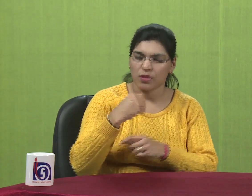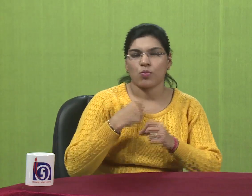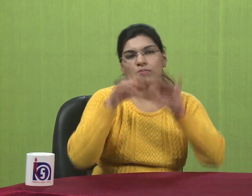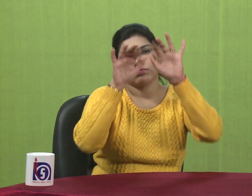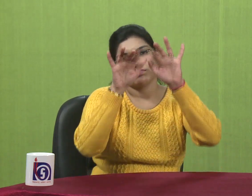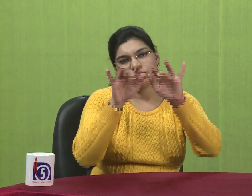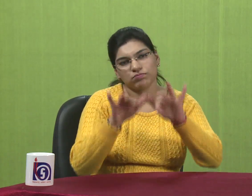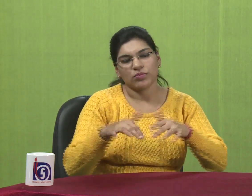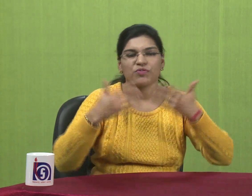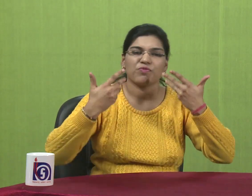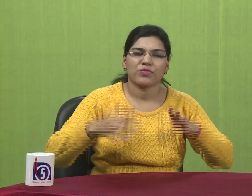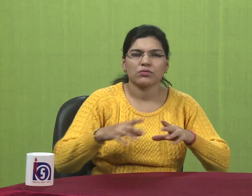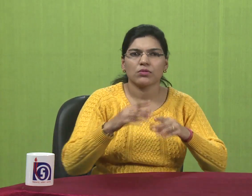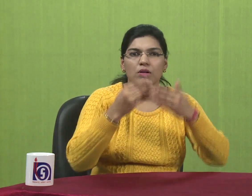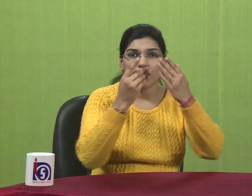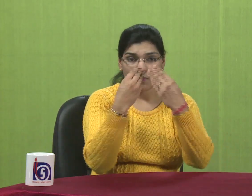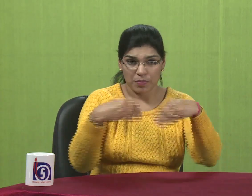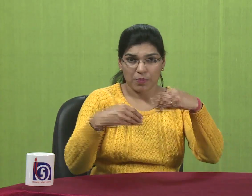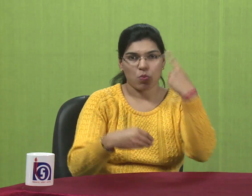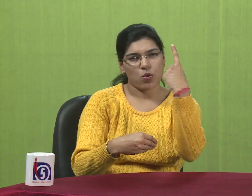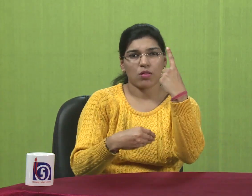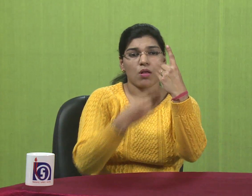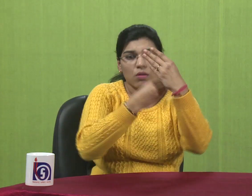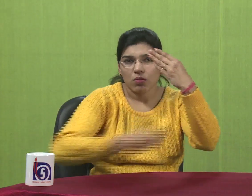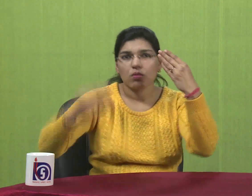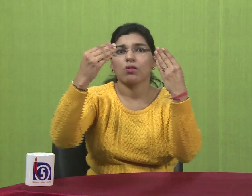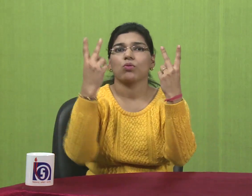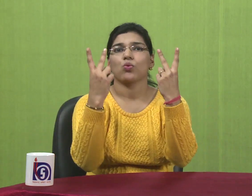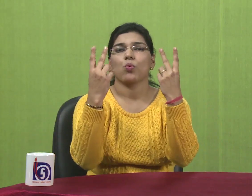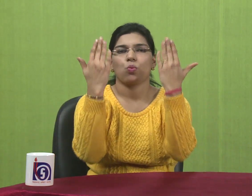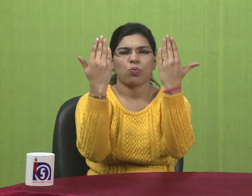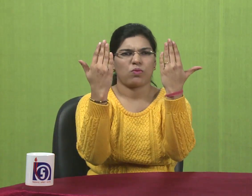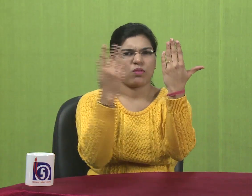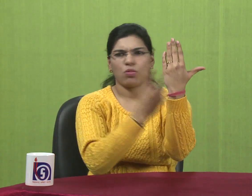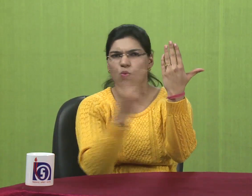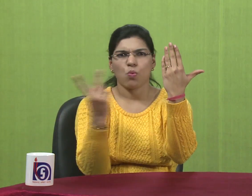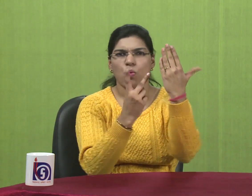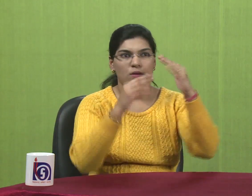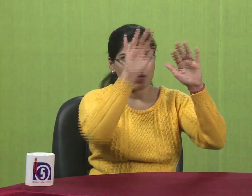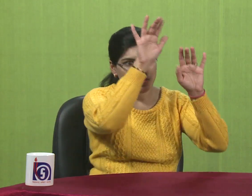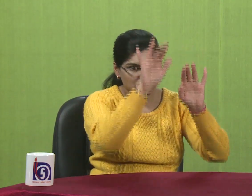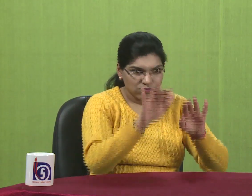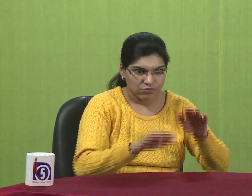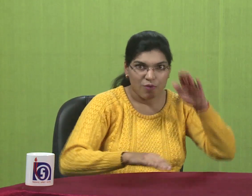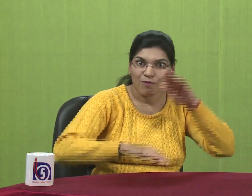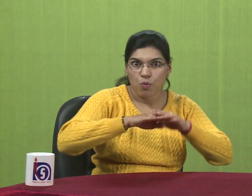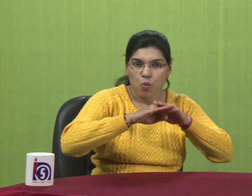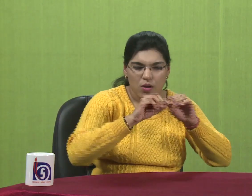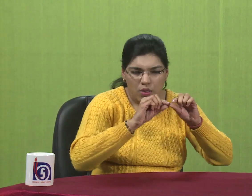So you always check the ratio before, or say page layout, before you print